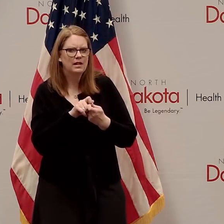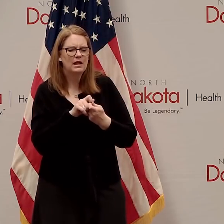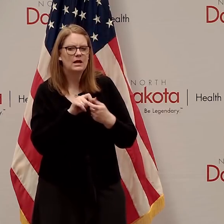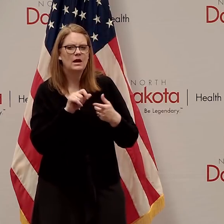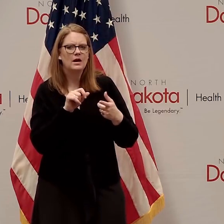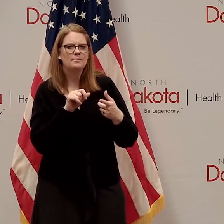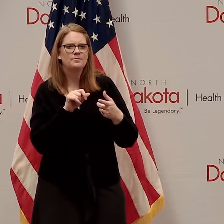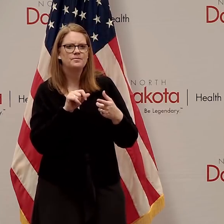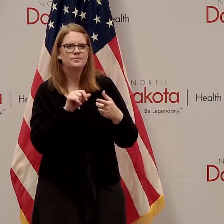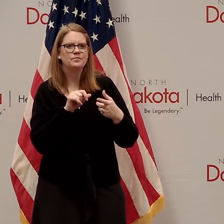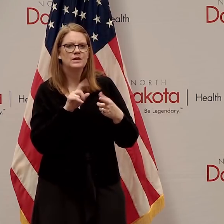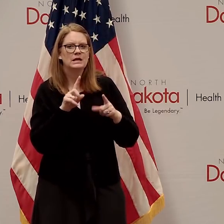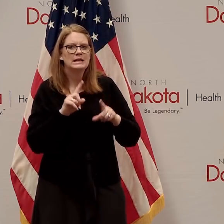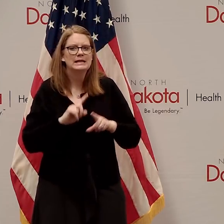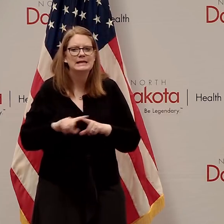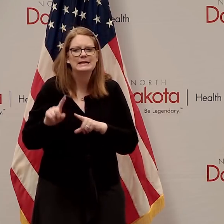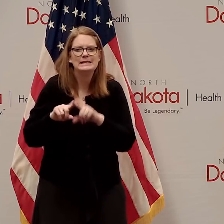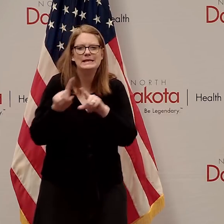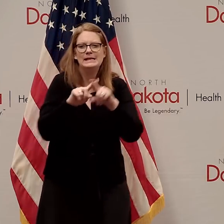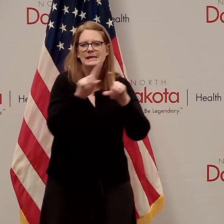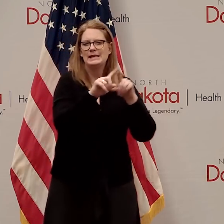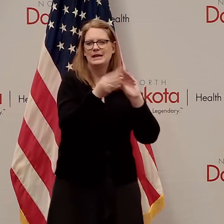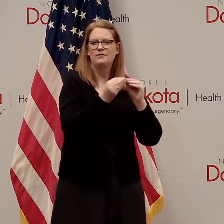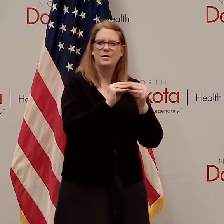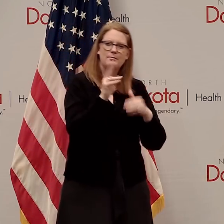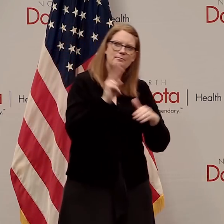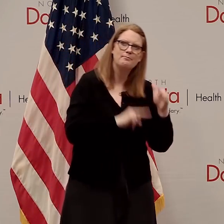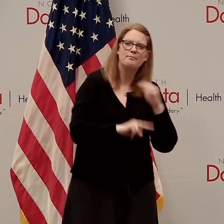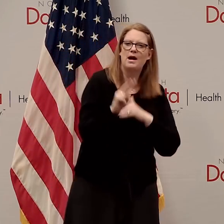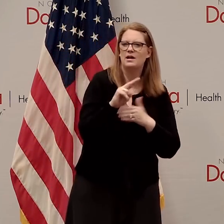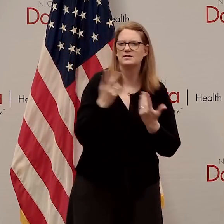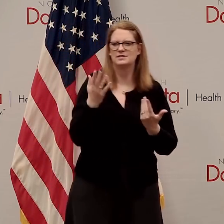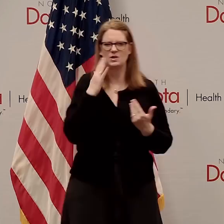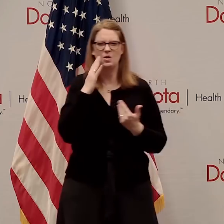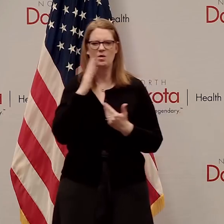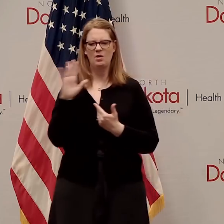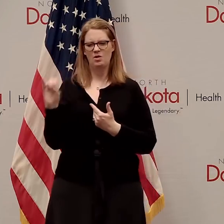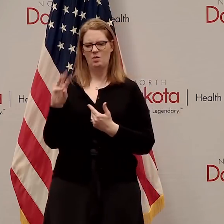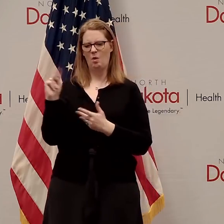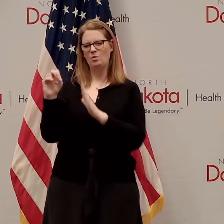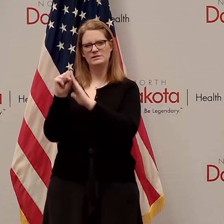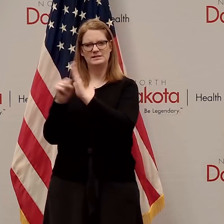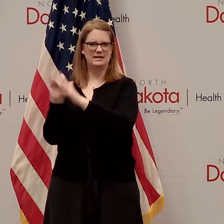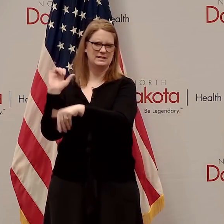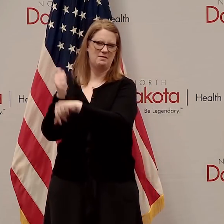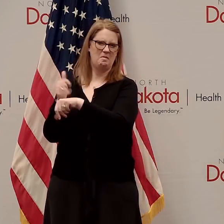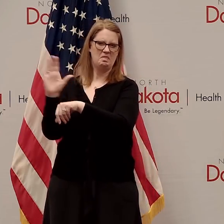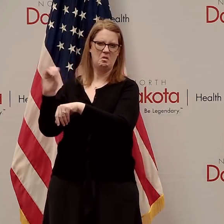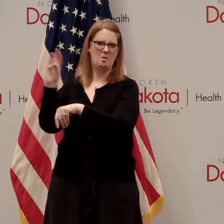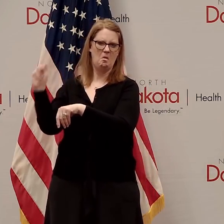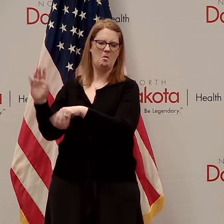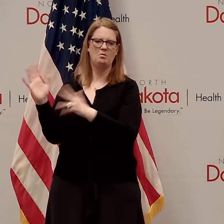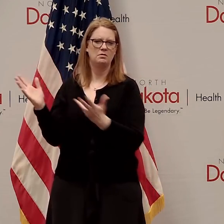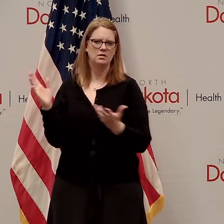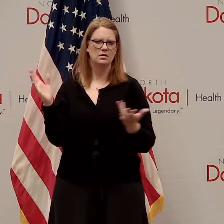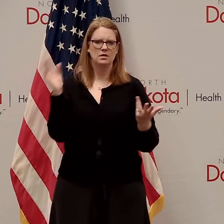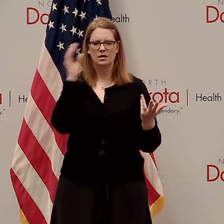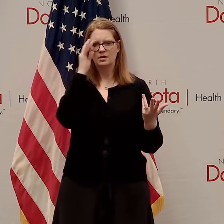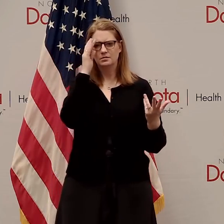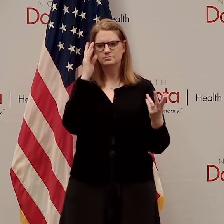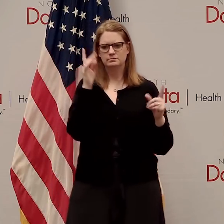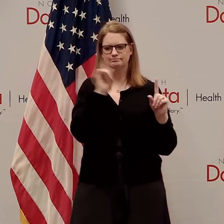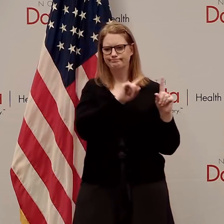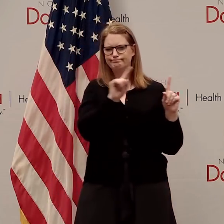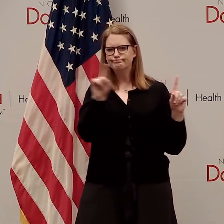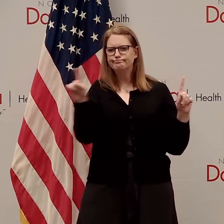that all the different models, because many states have had their own models built with universities, those models have very